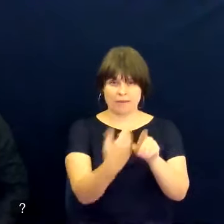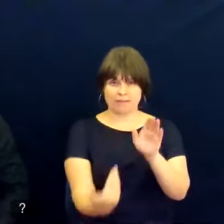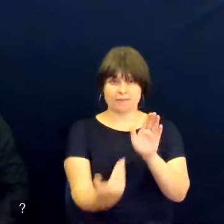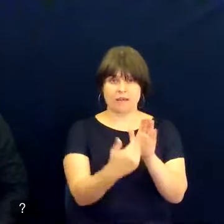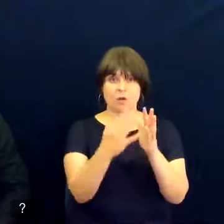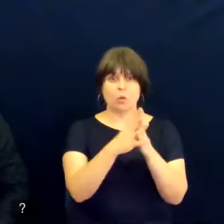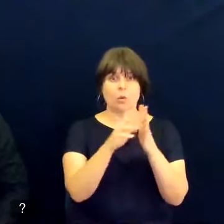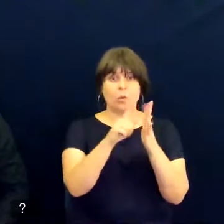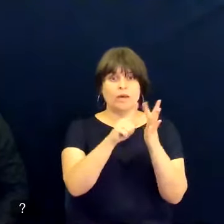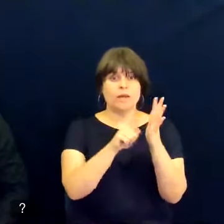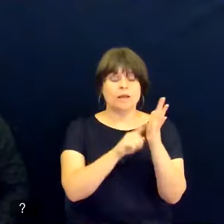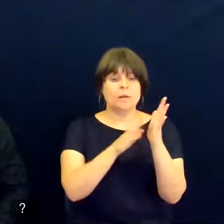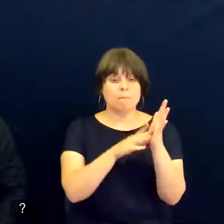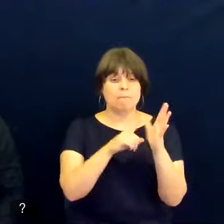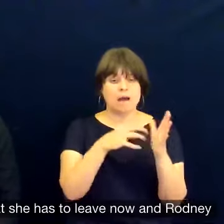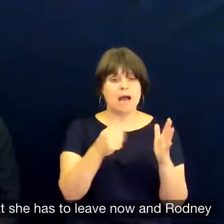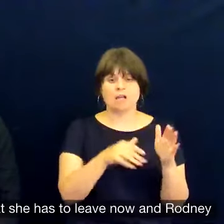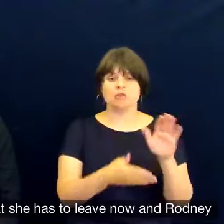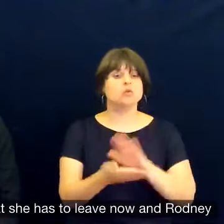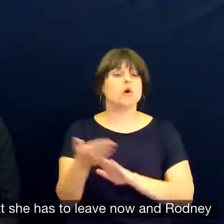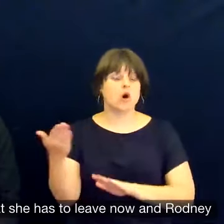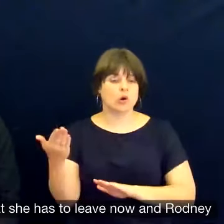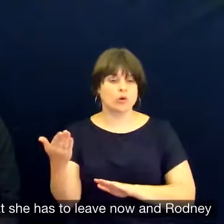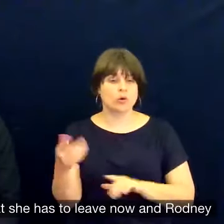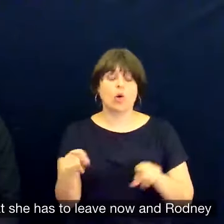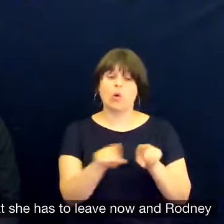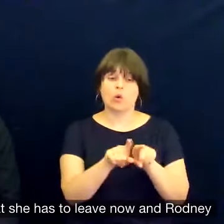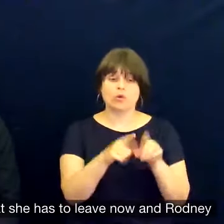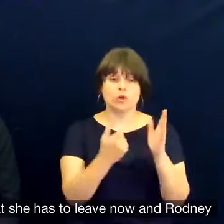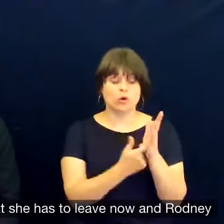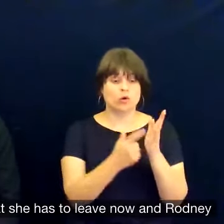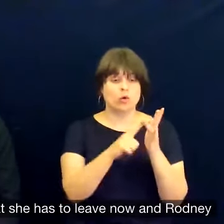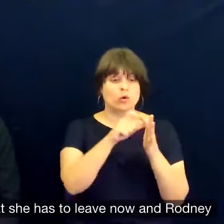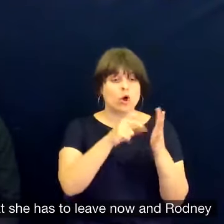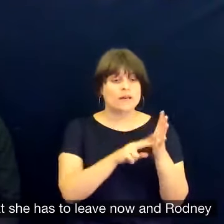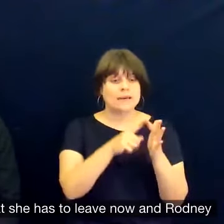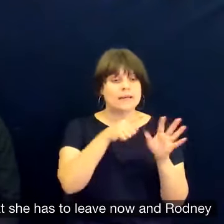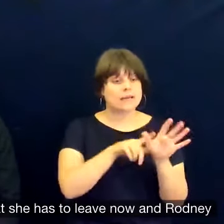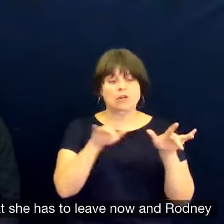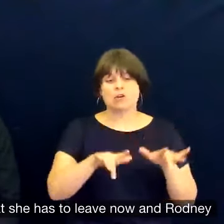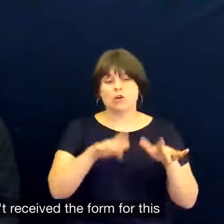also Rodney said that he hadn't received the form for this.